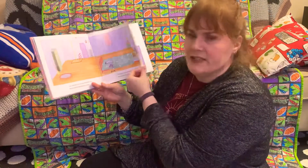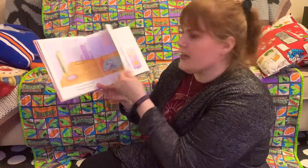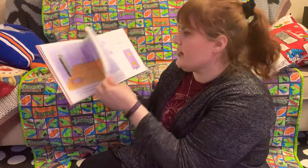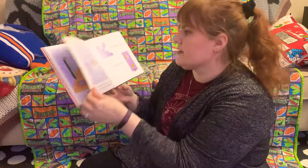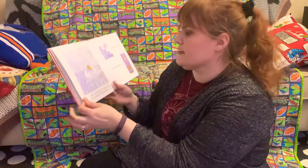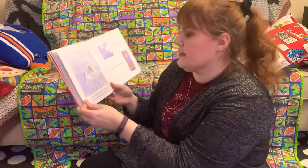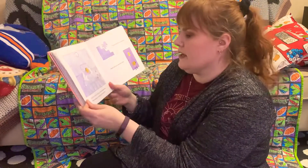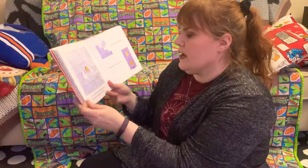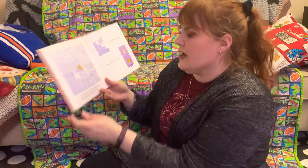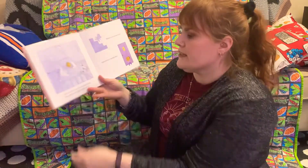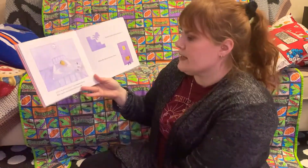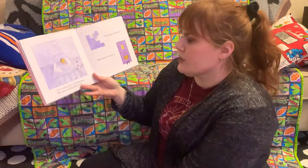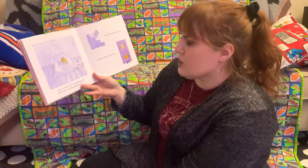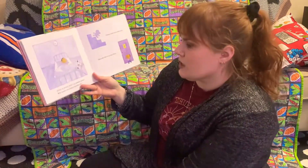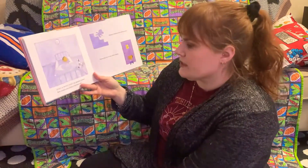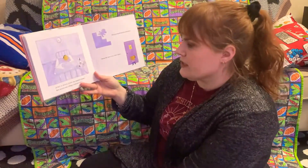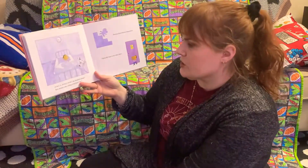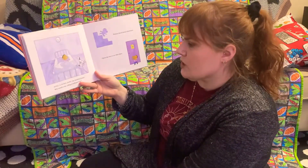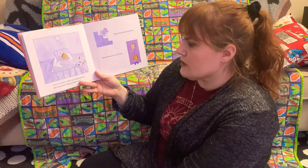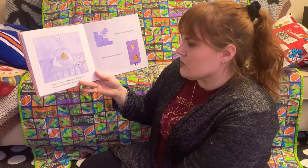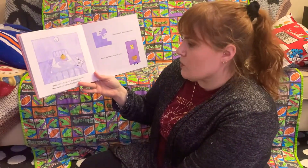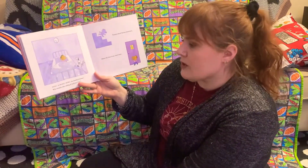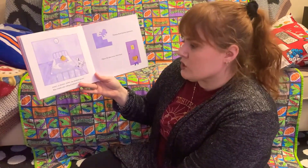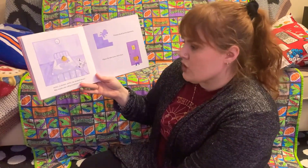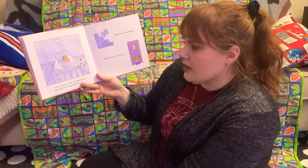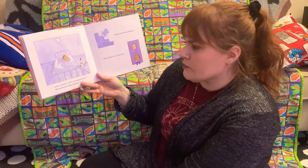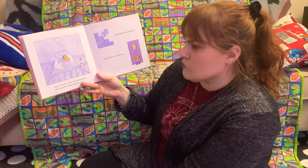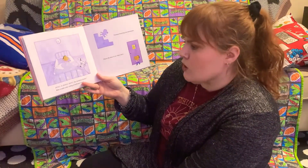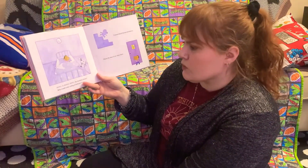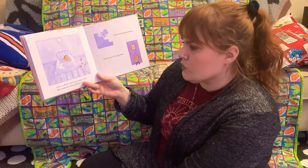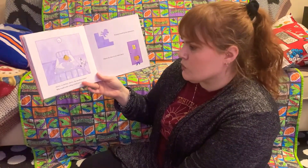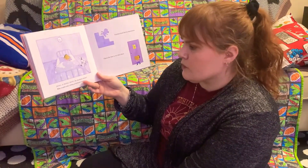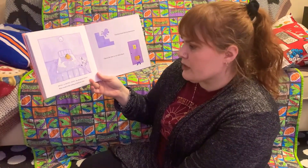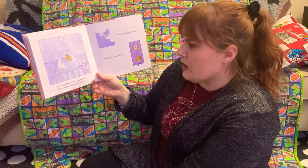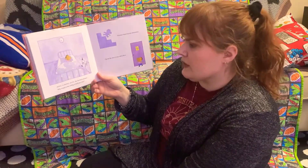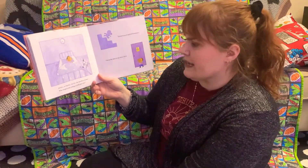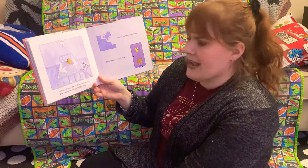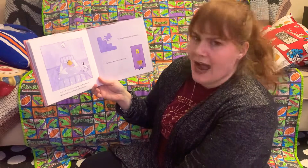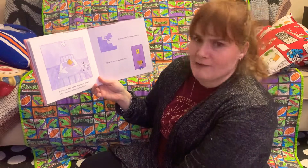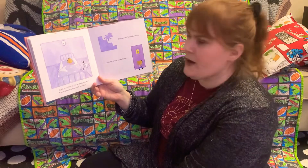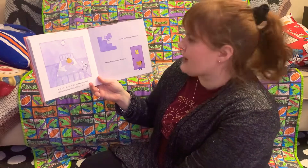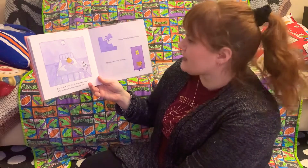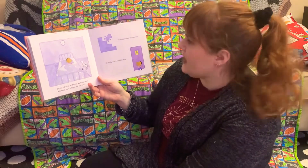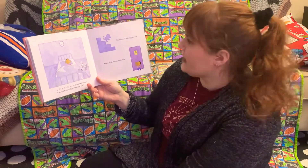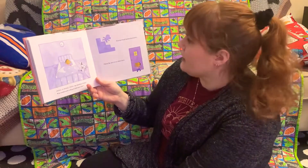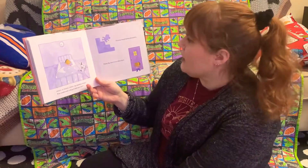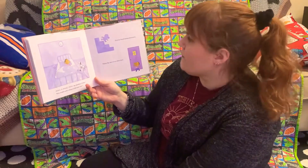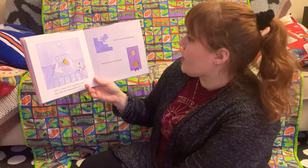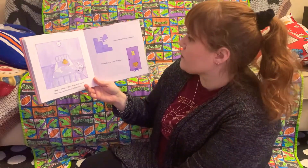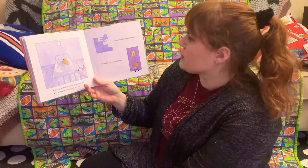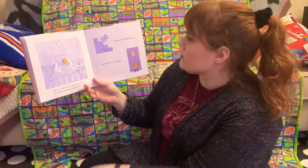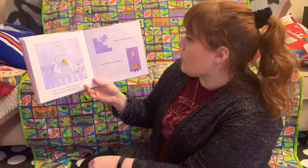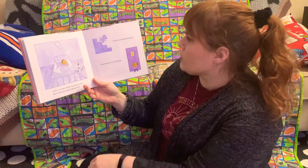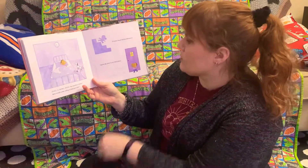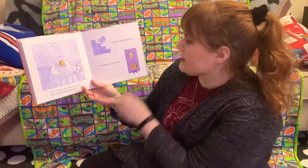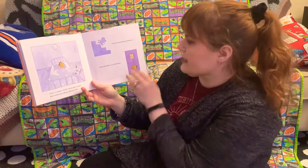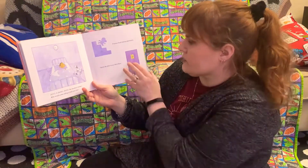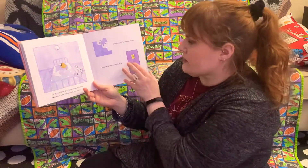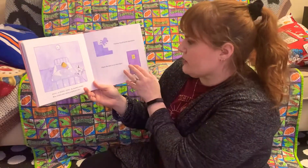head. Ding-a-dong, the doorbell chimes. What coo could be calling at 9:30? Fireman Small hurries downstairs,